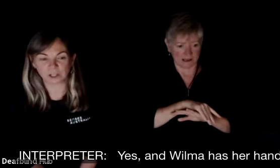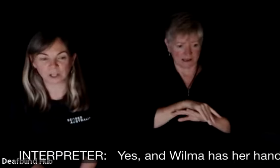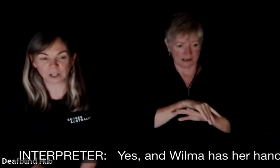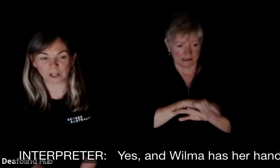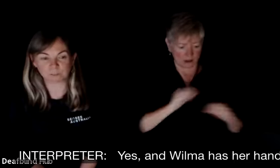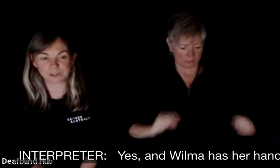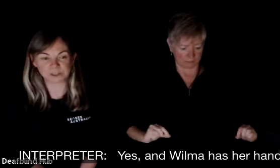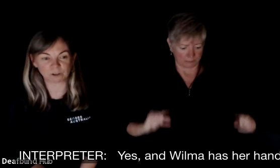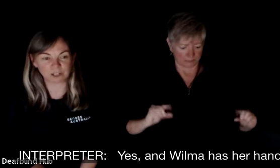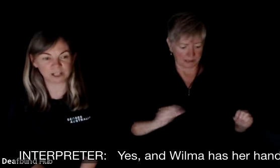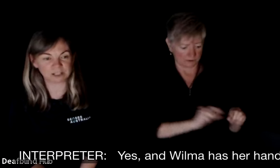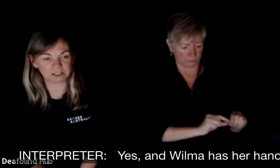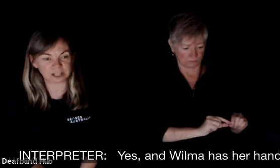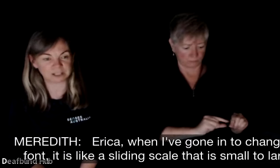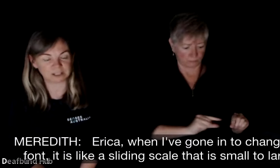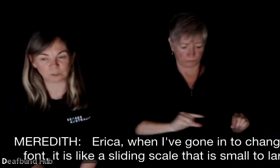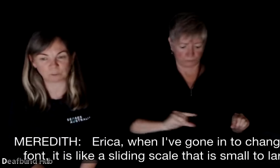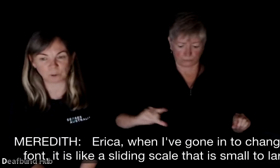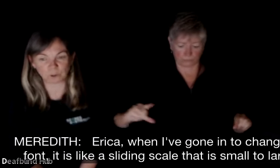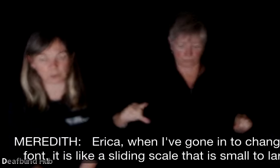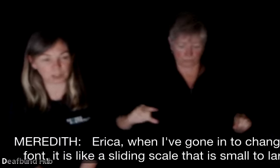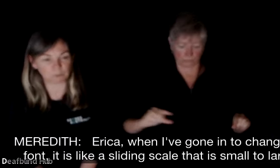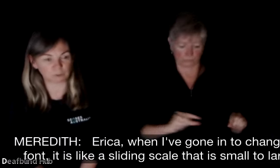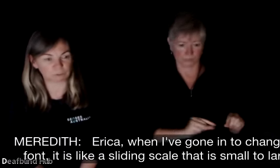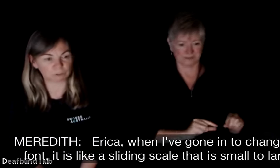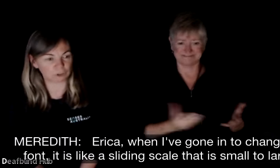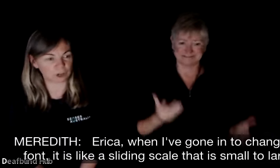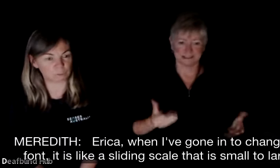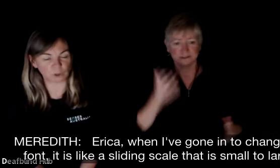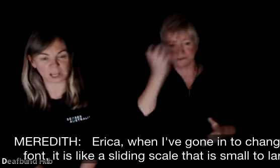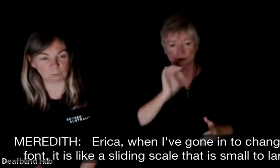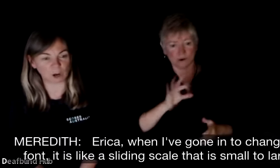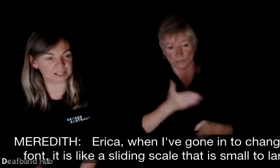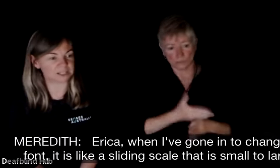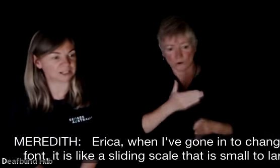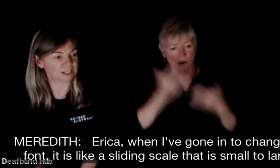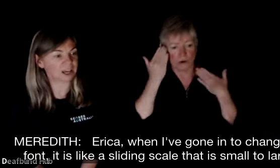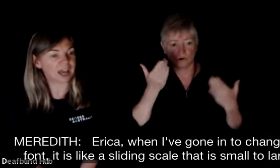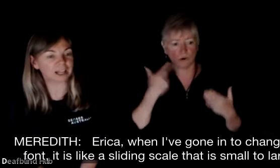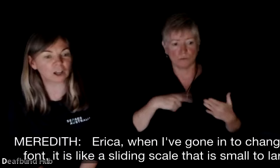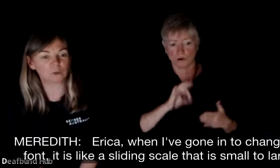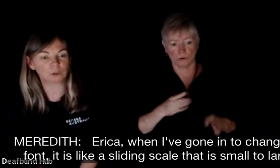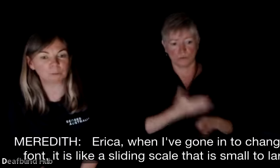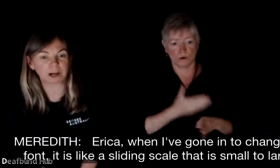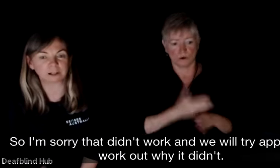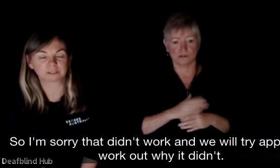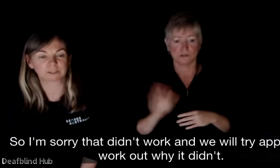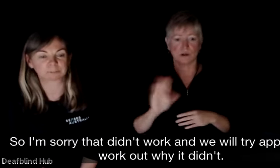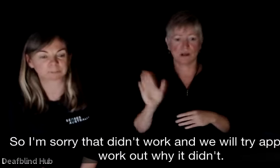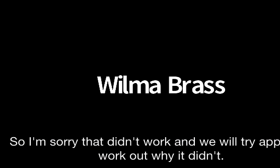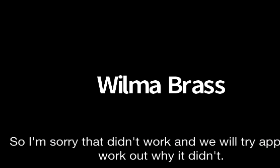So I'm sorry that didn't work, and we'll try and work out why it didn't. Hello,